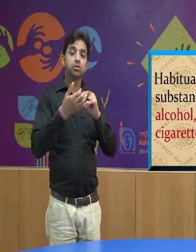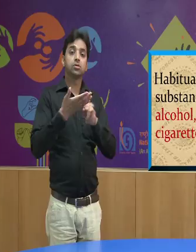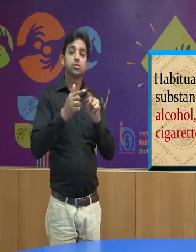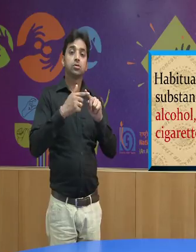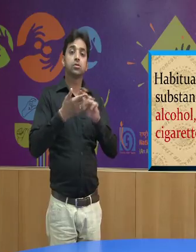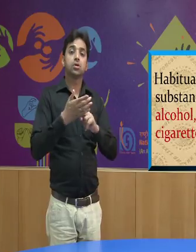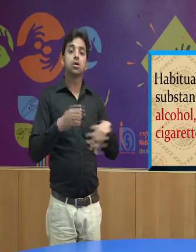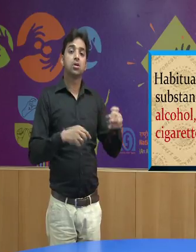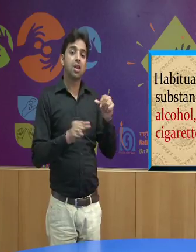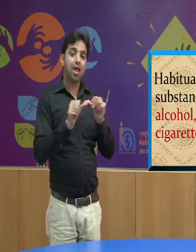or